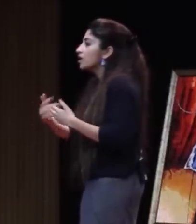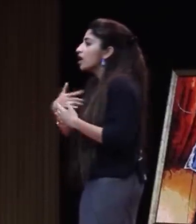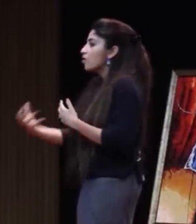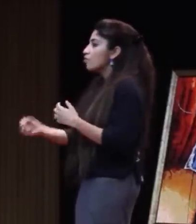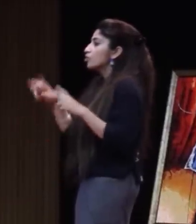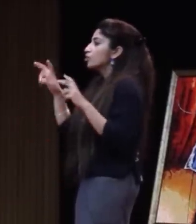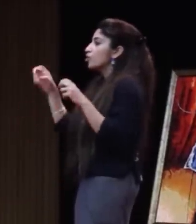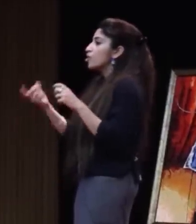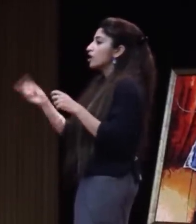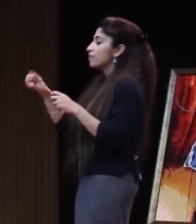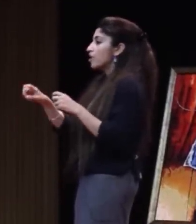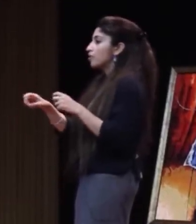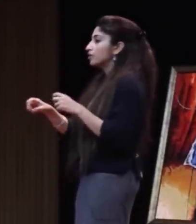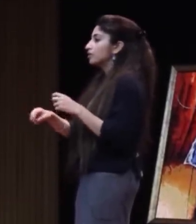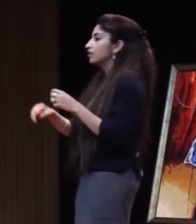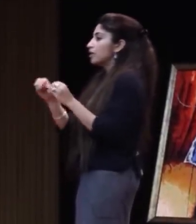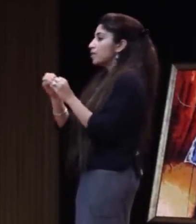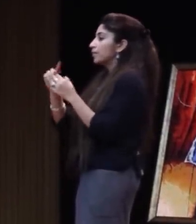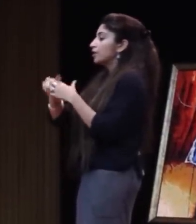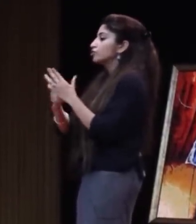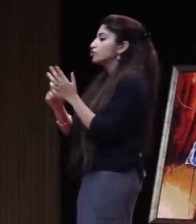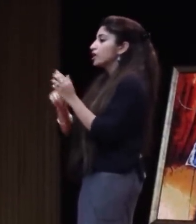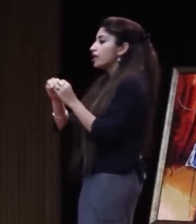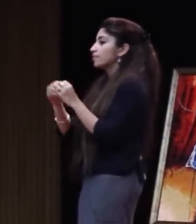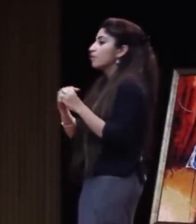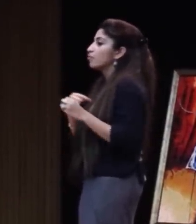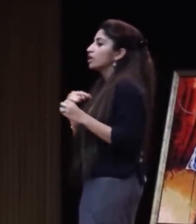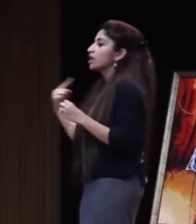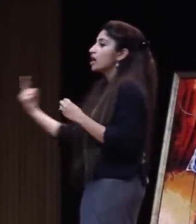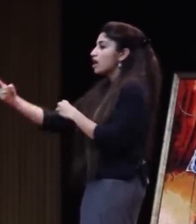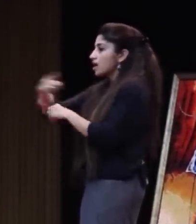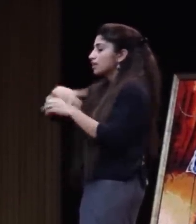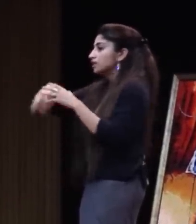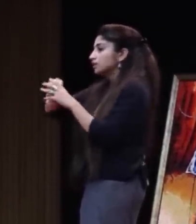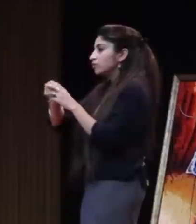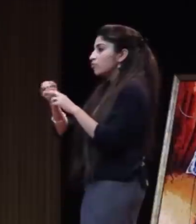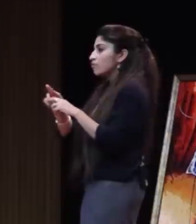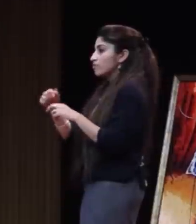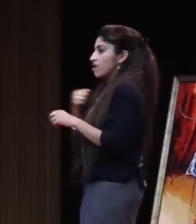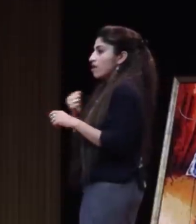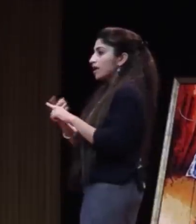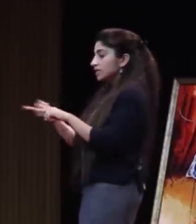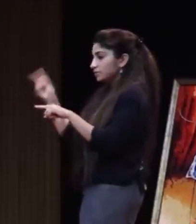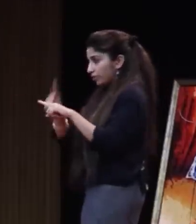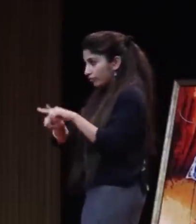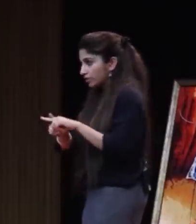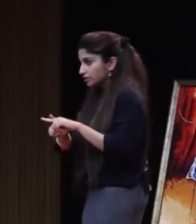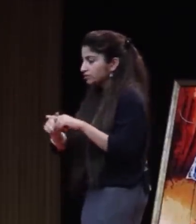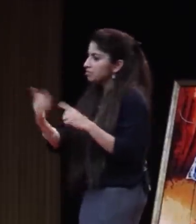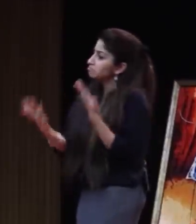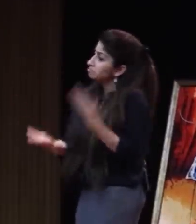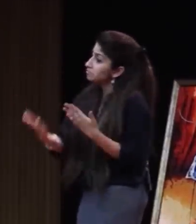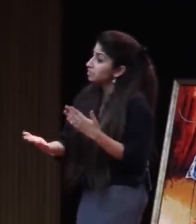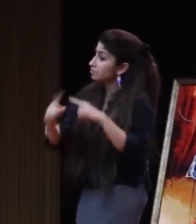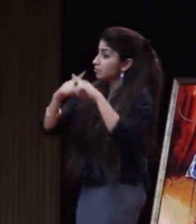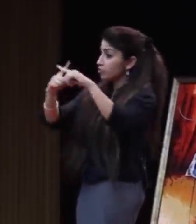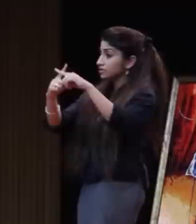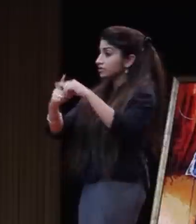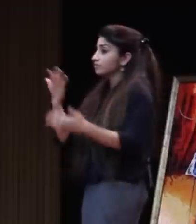According to Vijay Nevre, we are the sum total of our experiences. Those experiences,